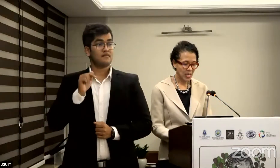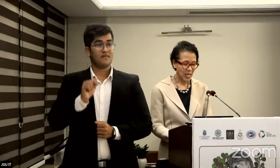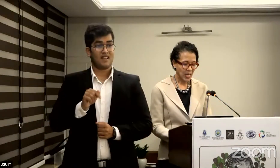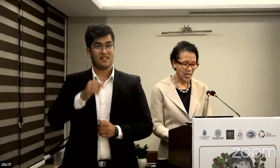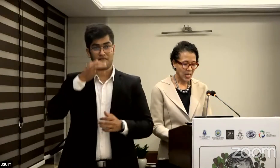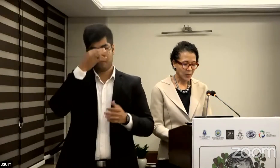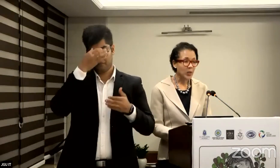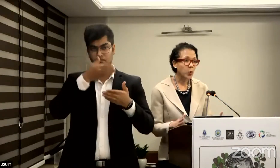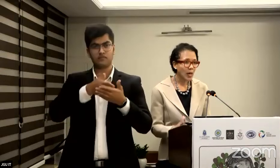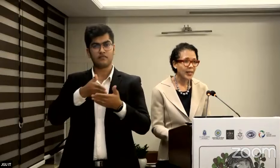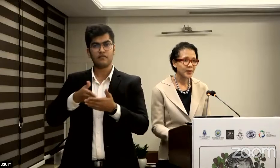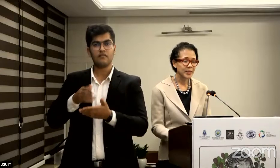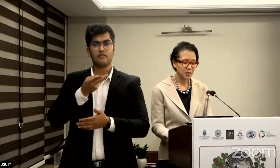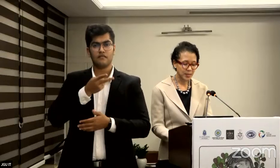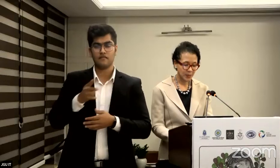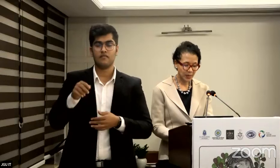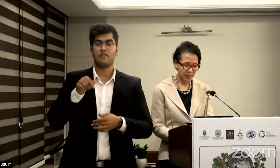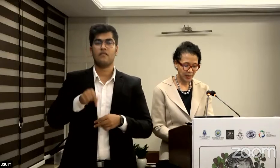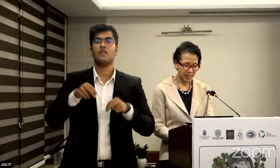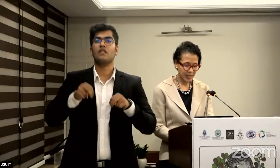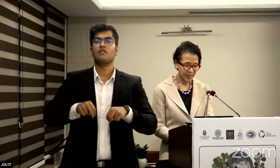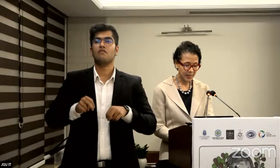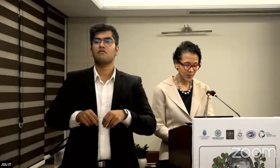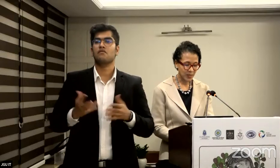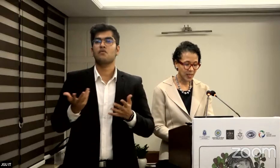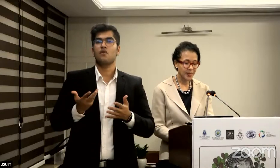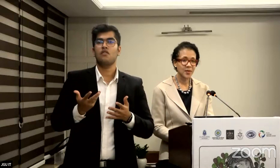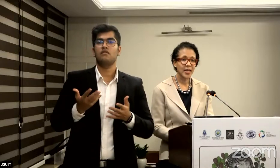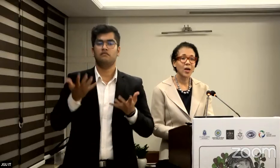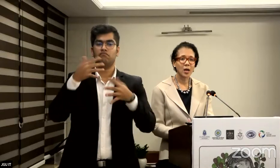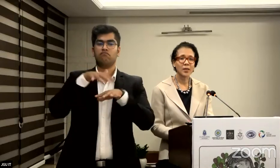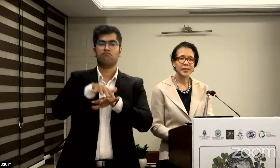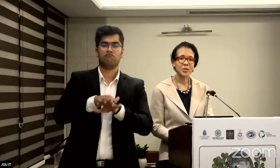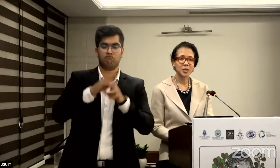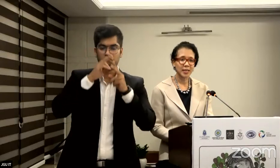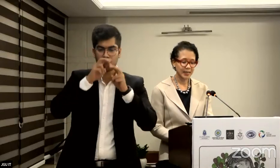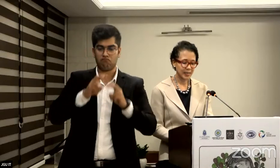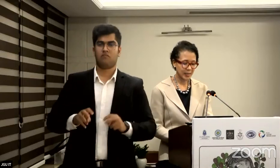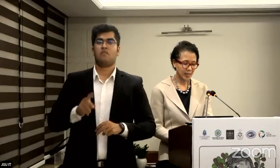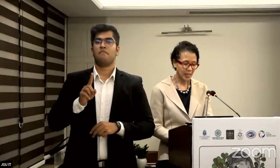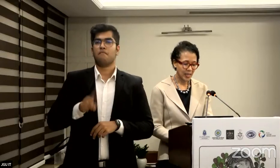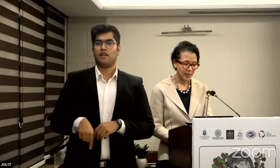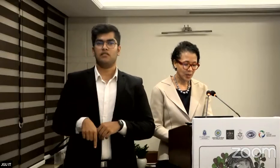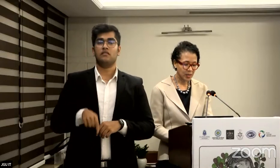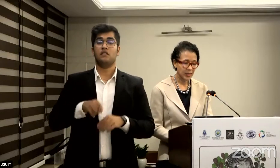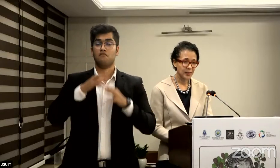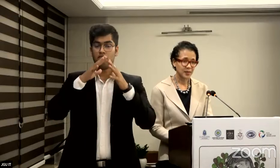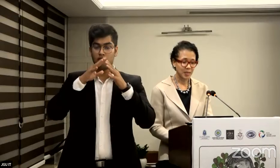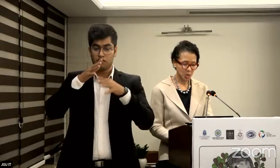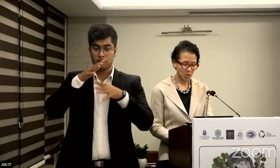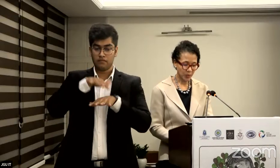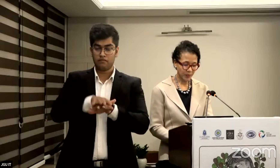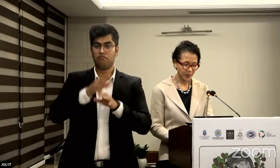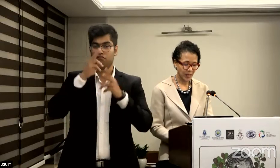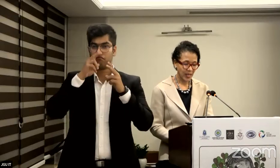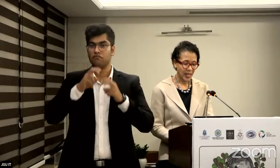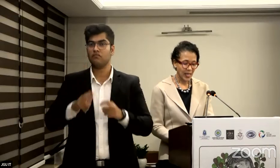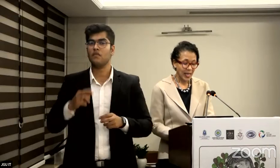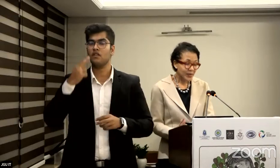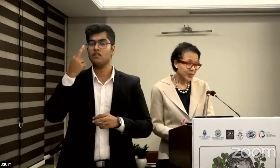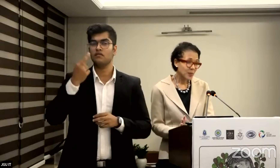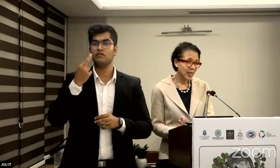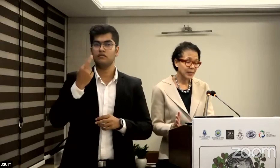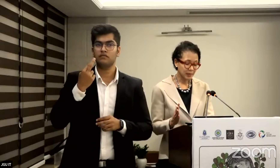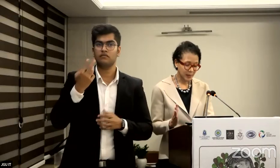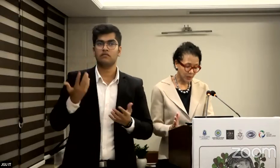problems require interdisciplinary analysis because they are interconnected and multidimensional.